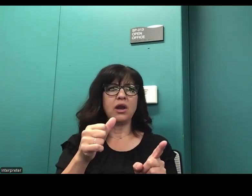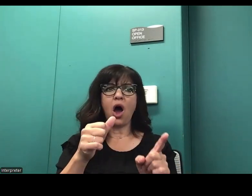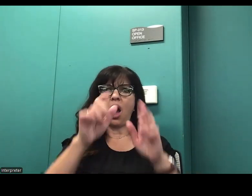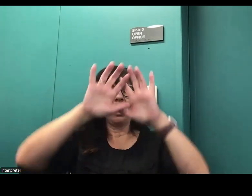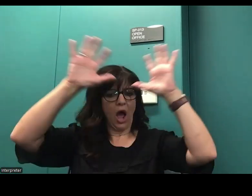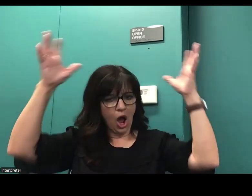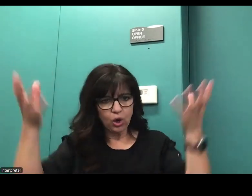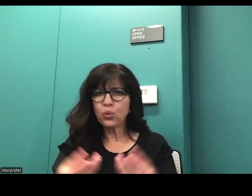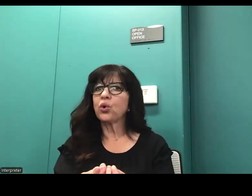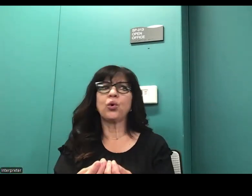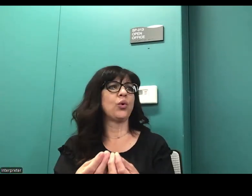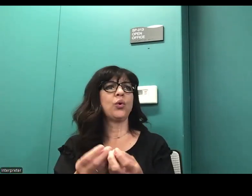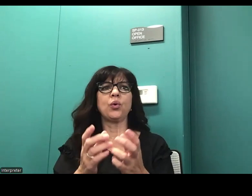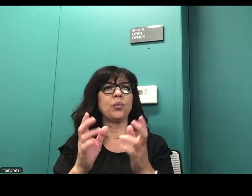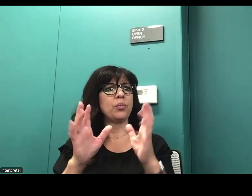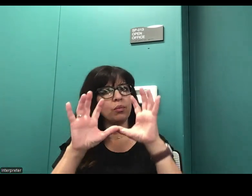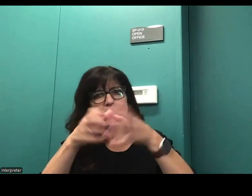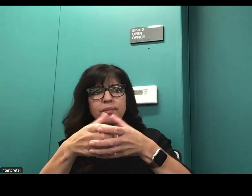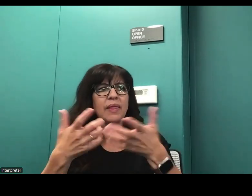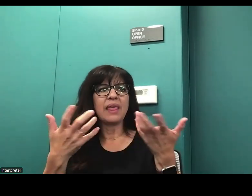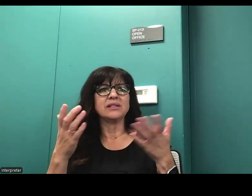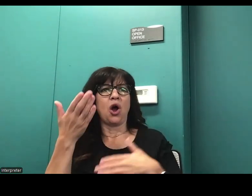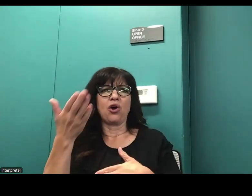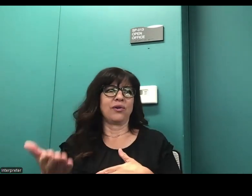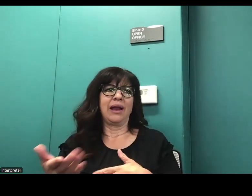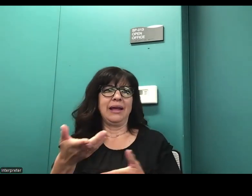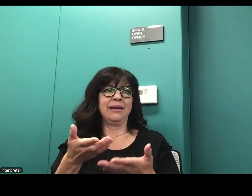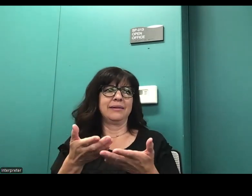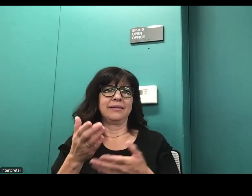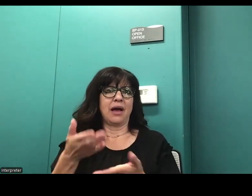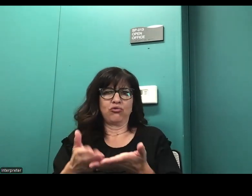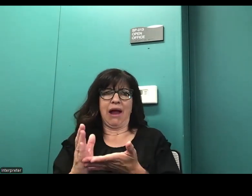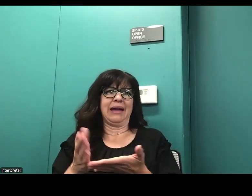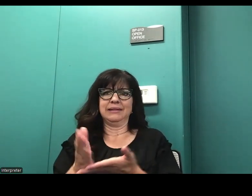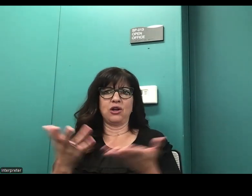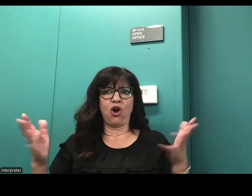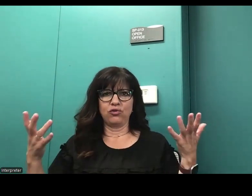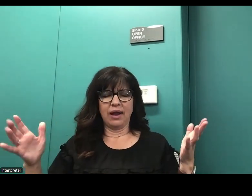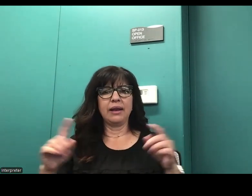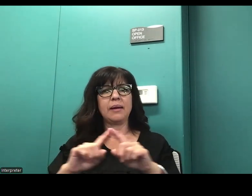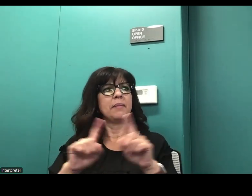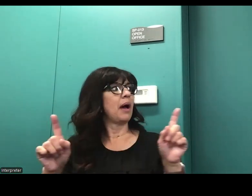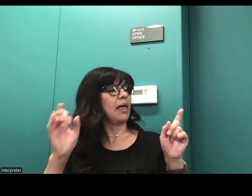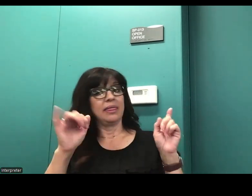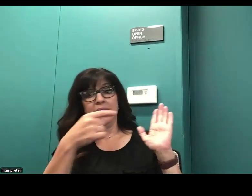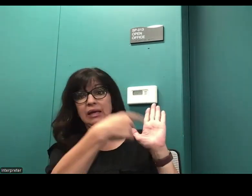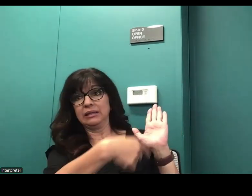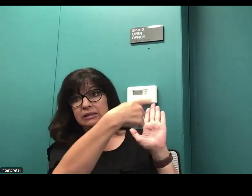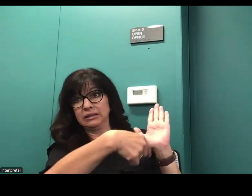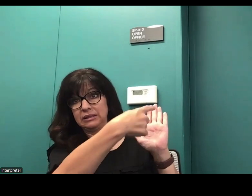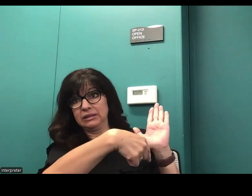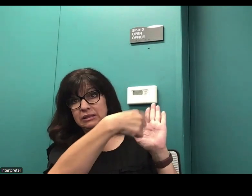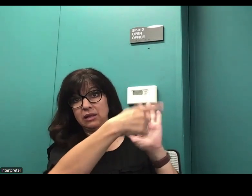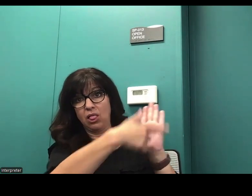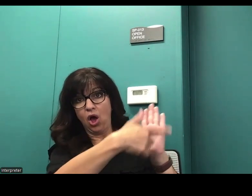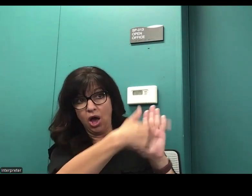collective community. I mean, that's already in civil rights. So But as far as this goes and these